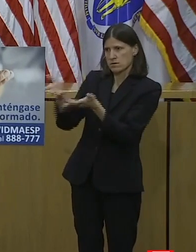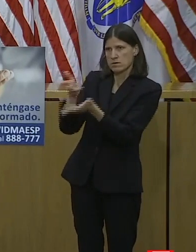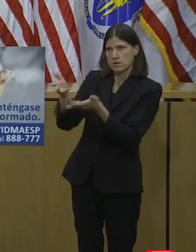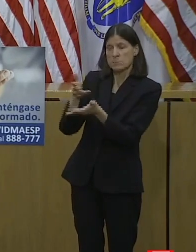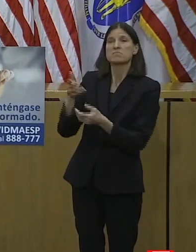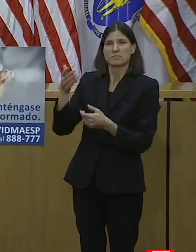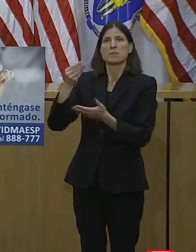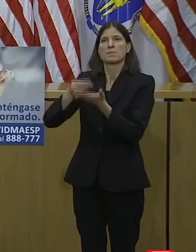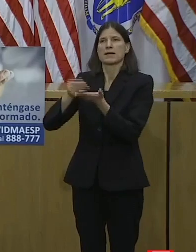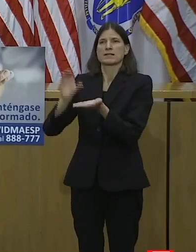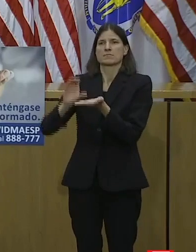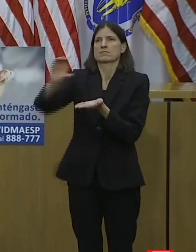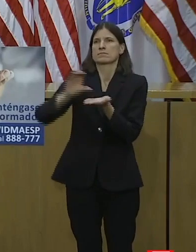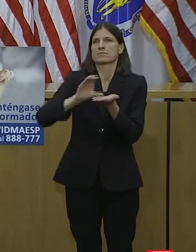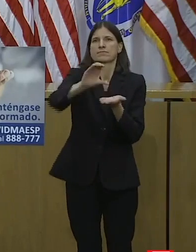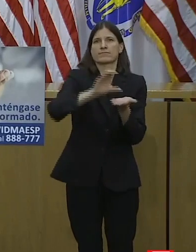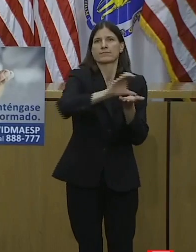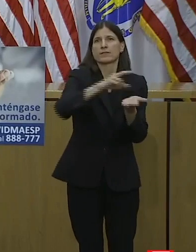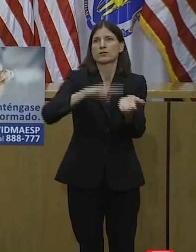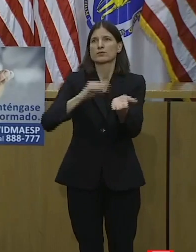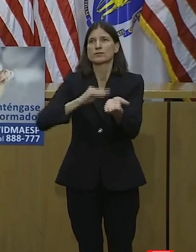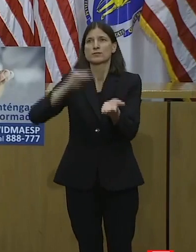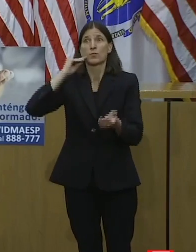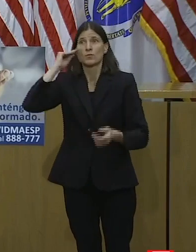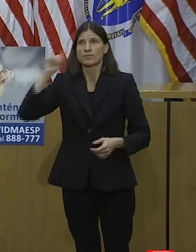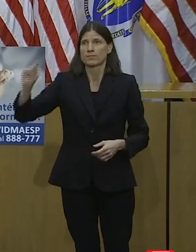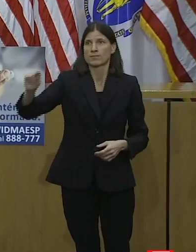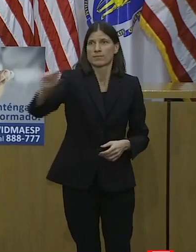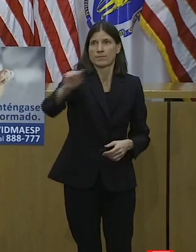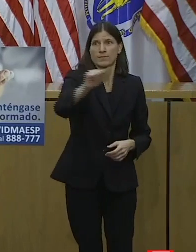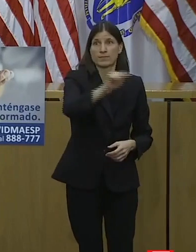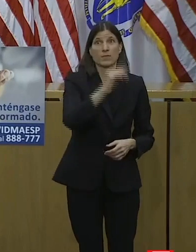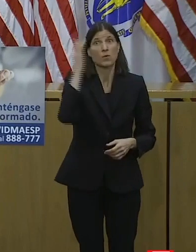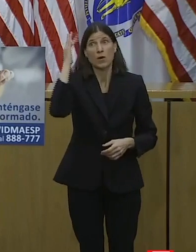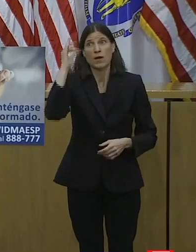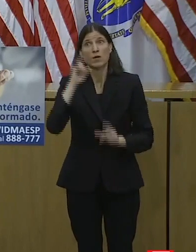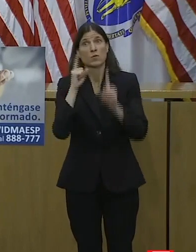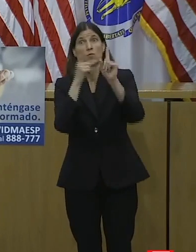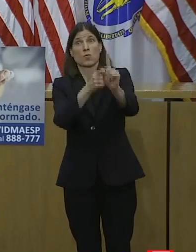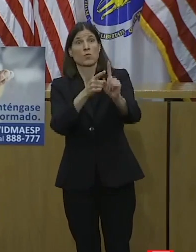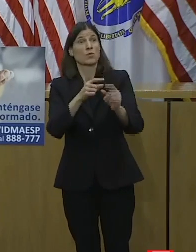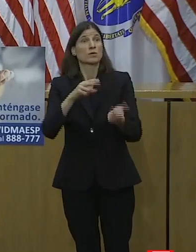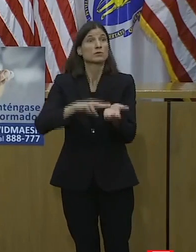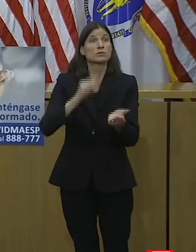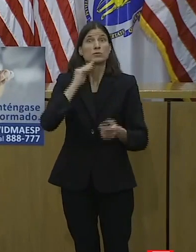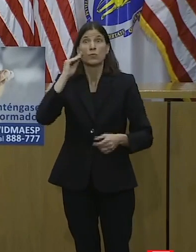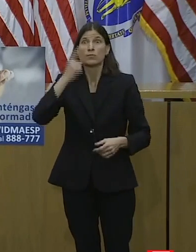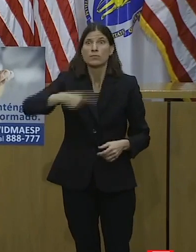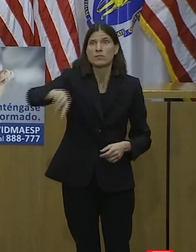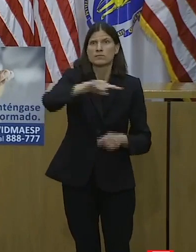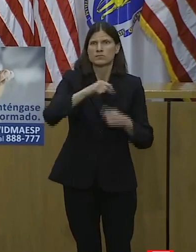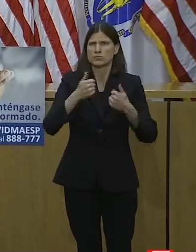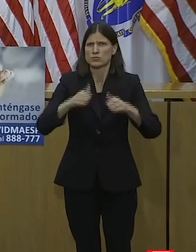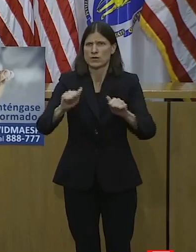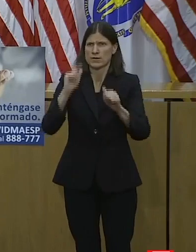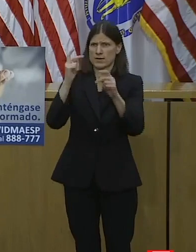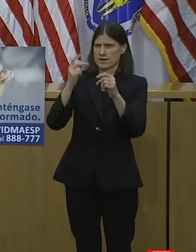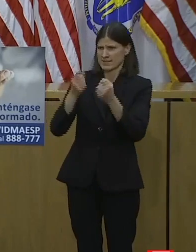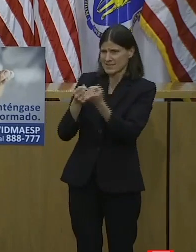dedicated skilled nursing facilities such as Beaumont, the Wingates, East Longmeadow, and the others.